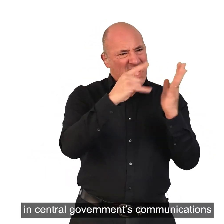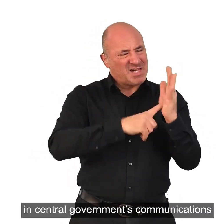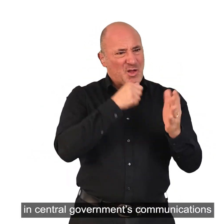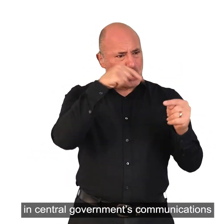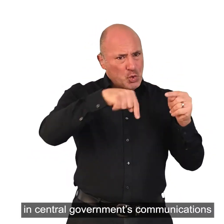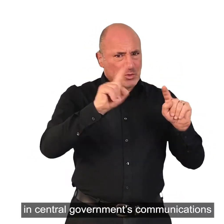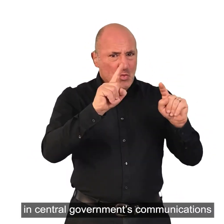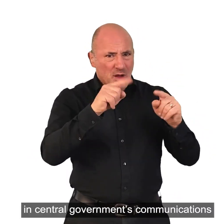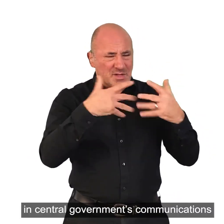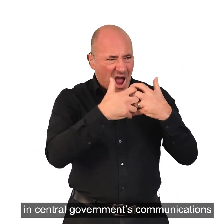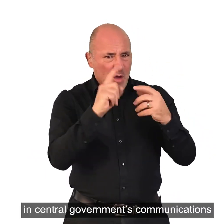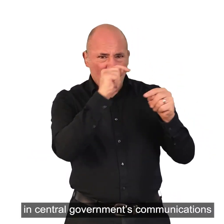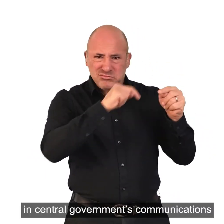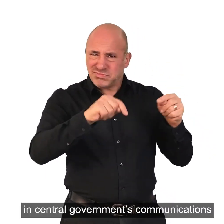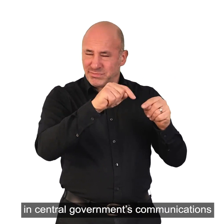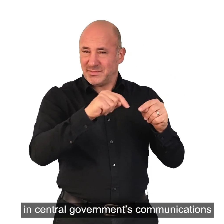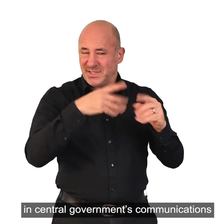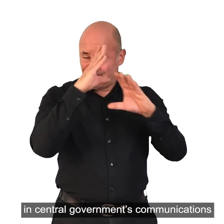in central government's communications.